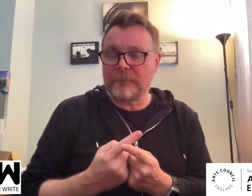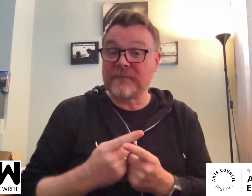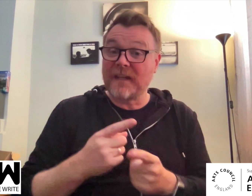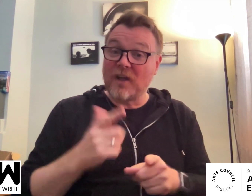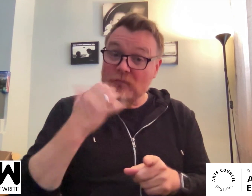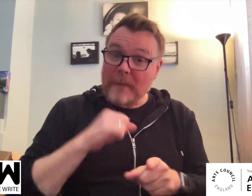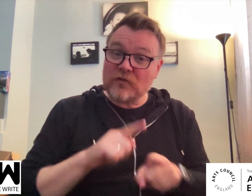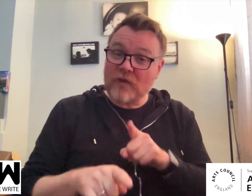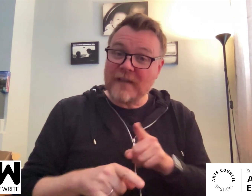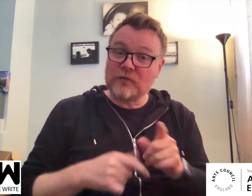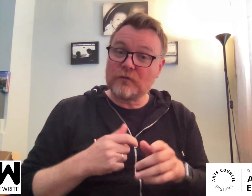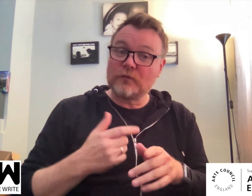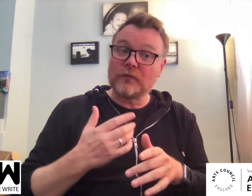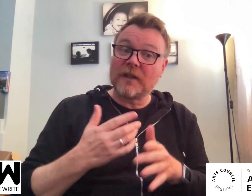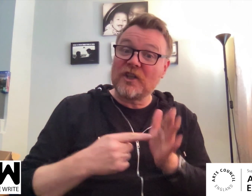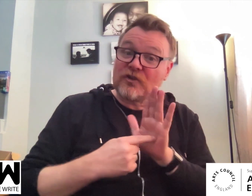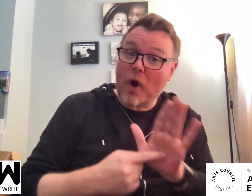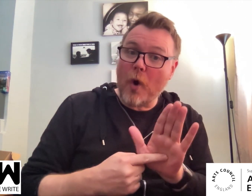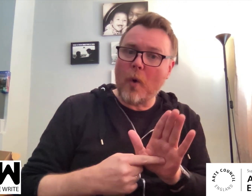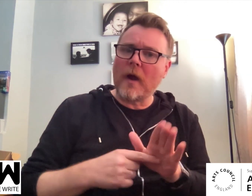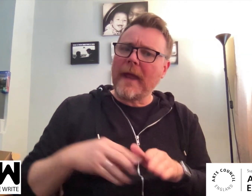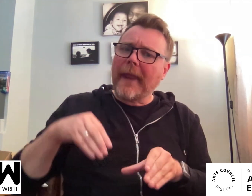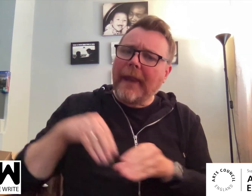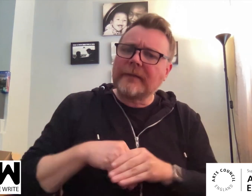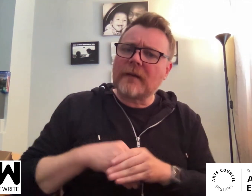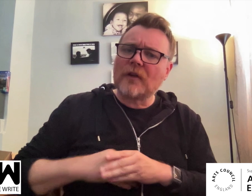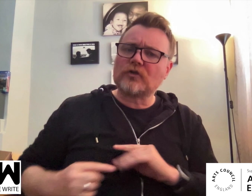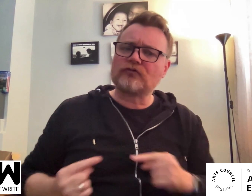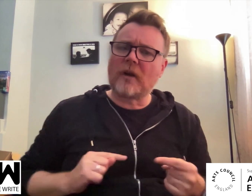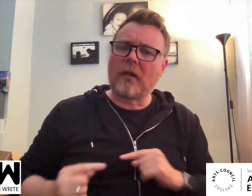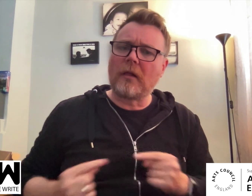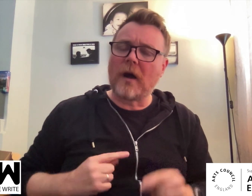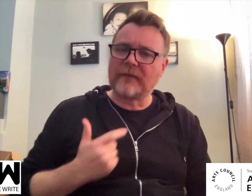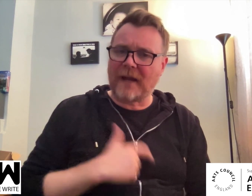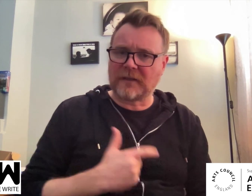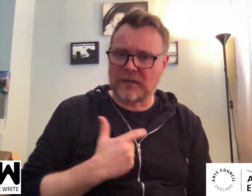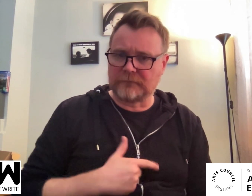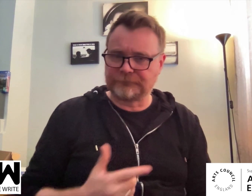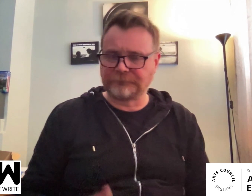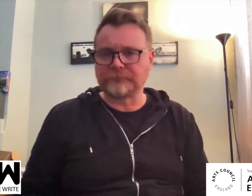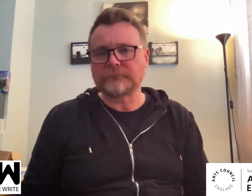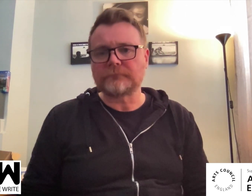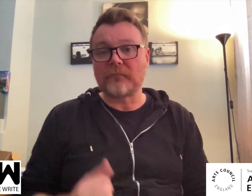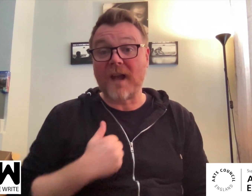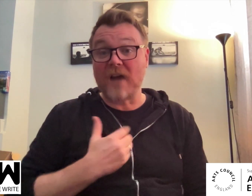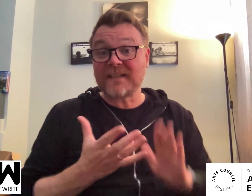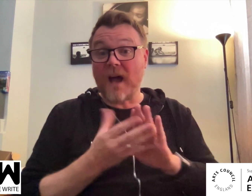adding things that are going to give more drama. You need to show that internal conflict, that internal